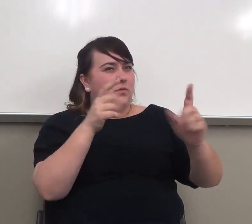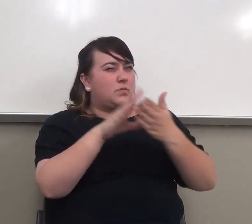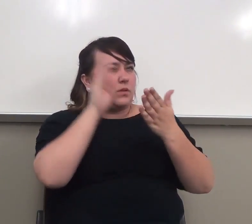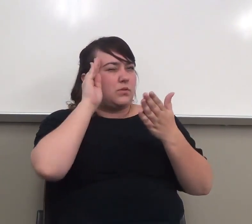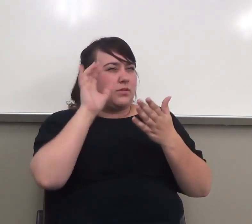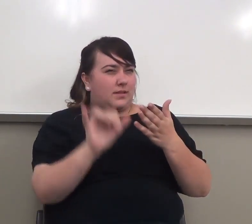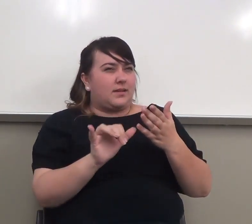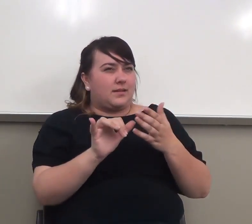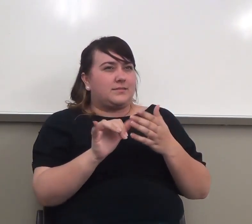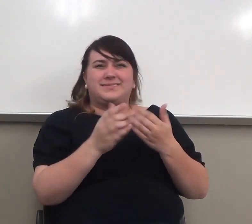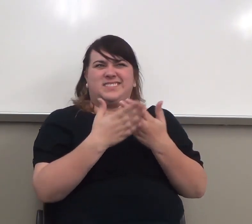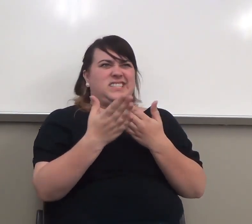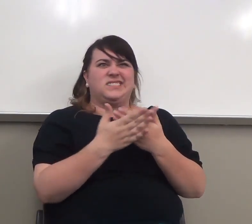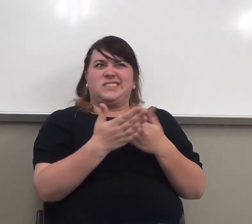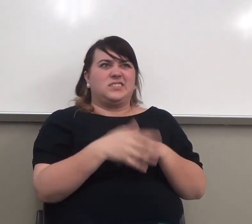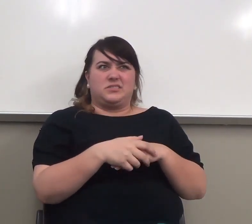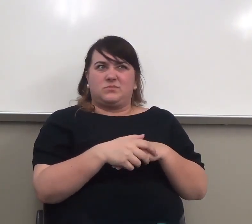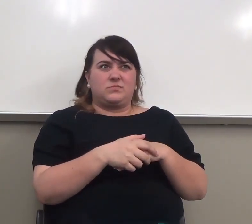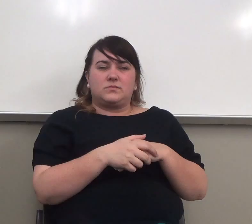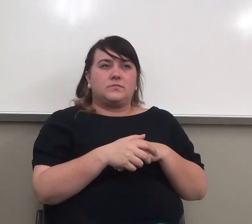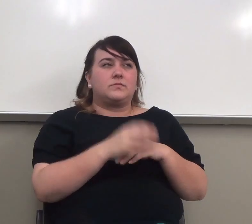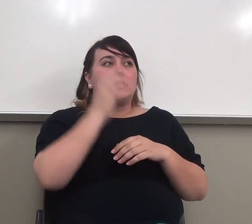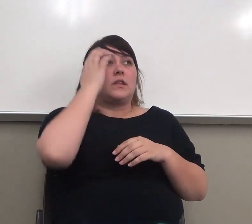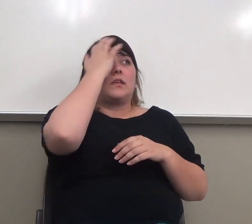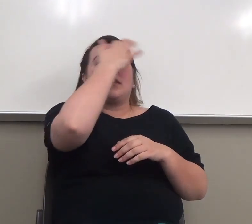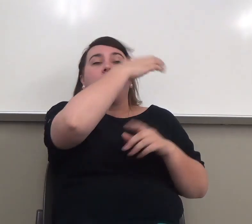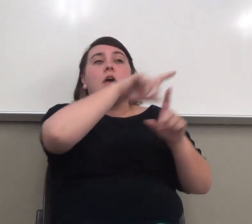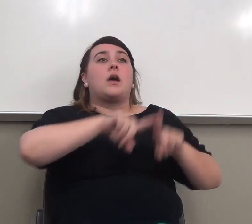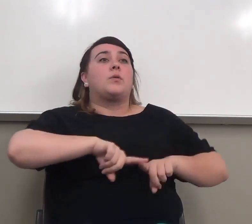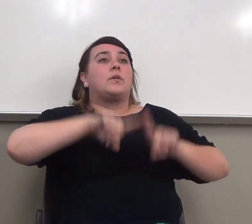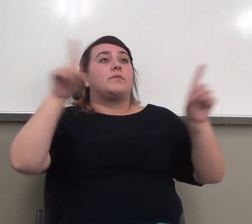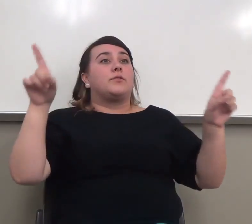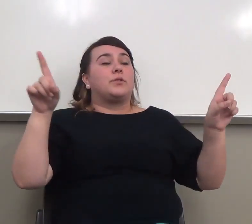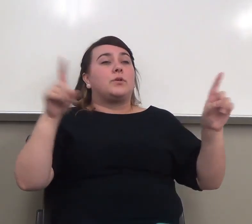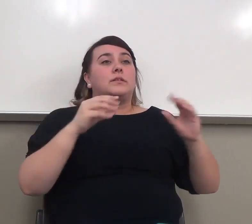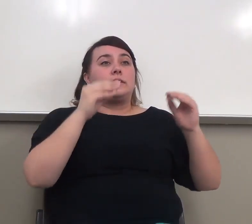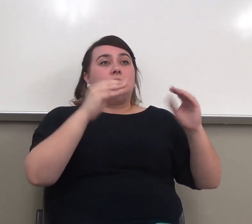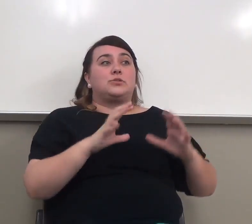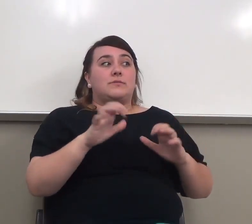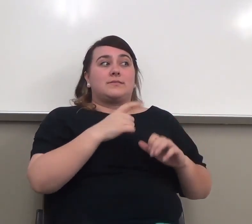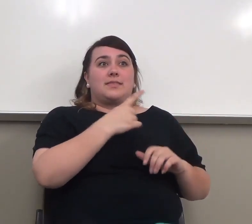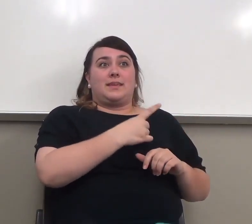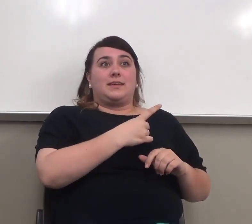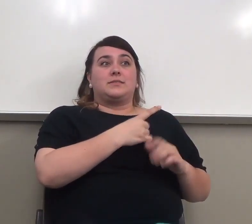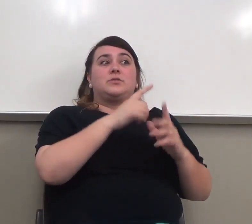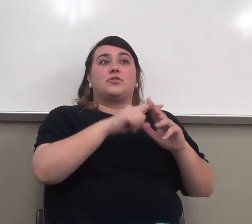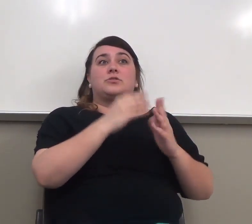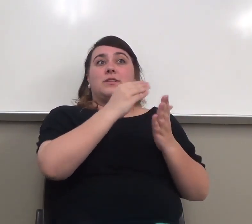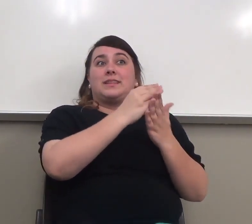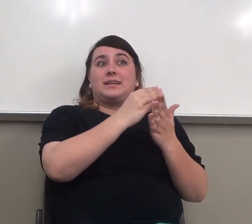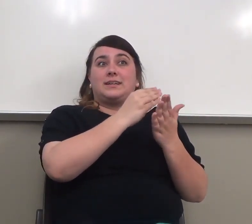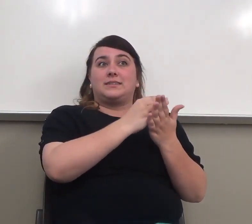notes is how to follow what the teacher's saying to get it down into an organized